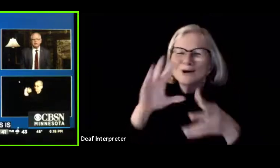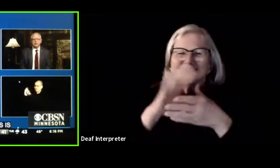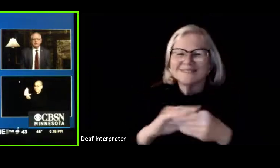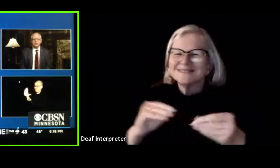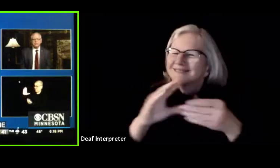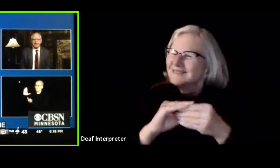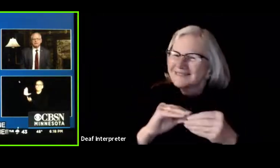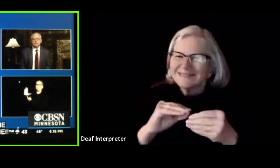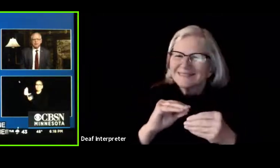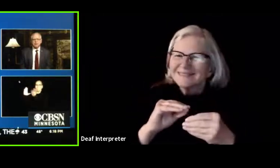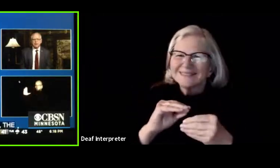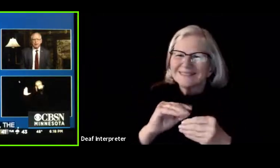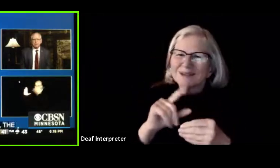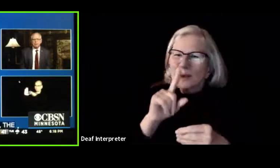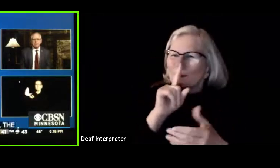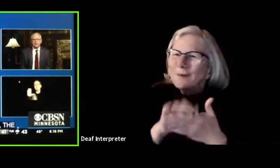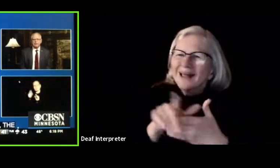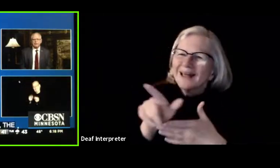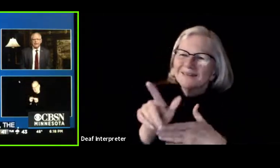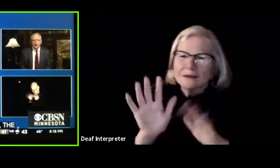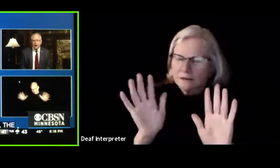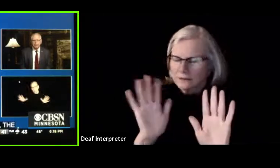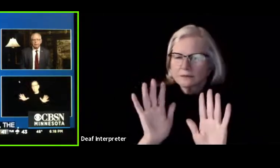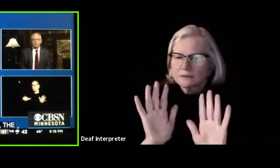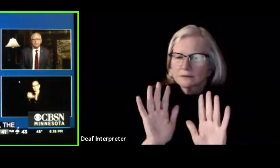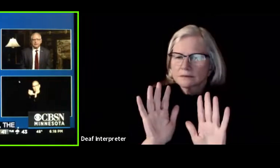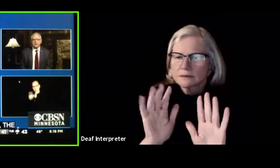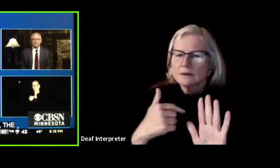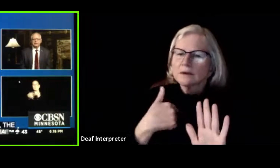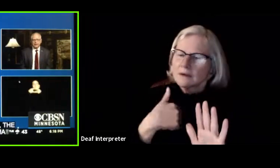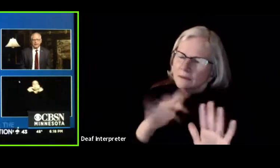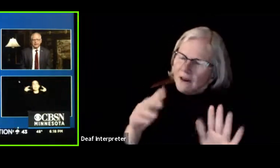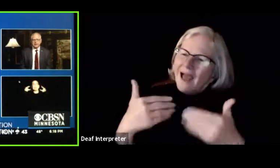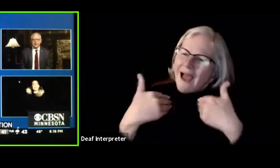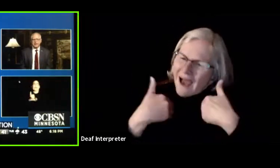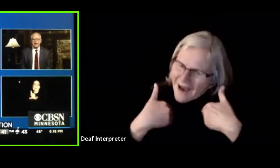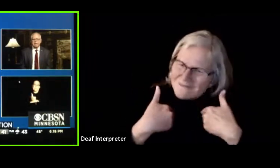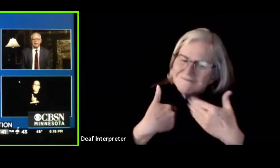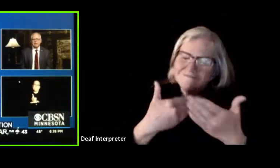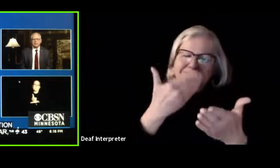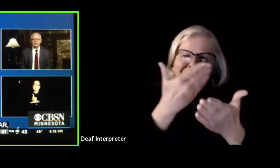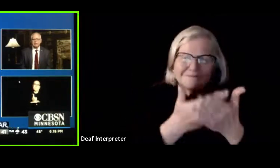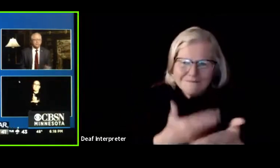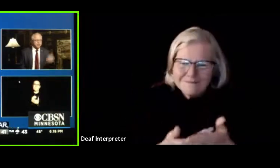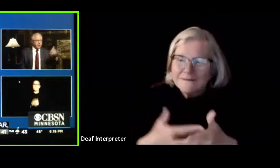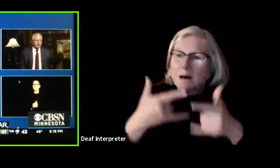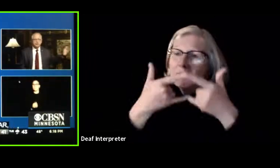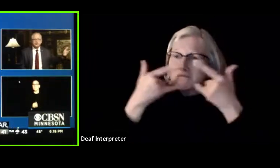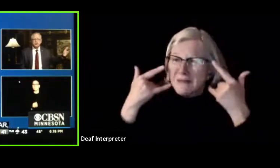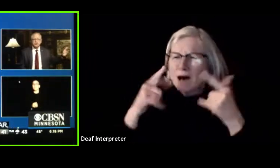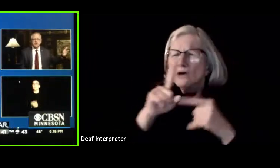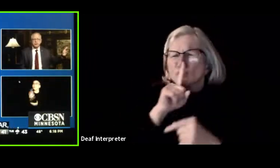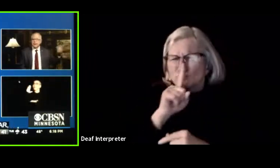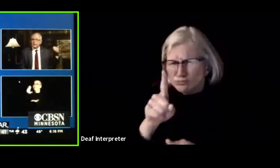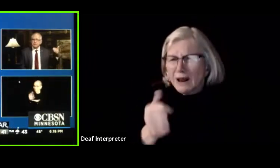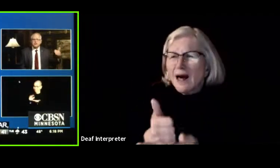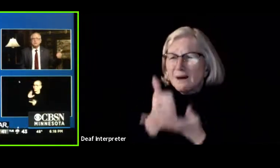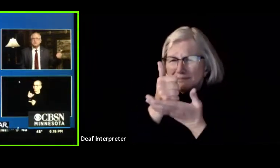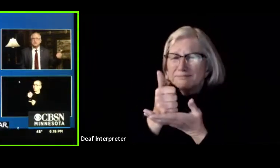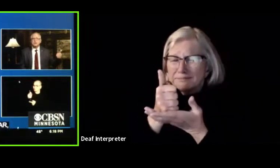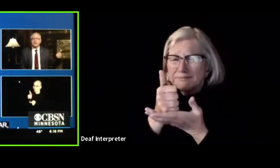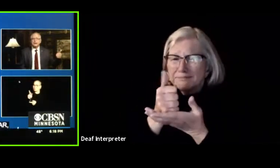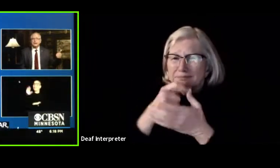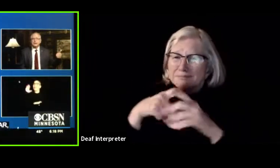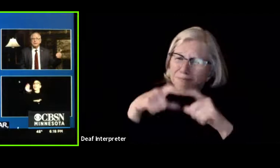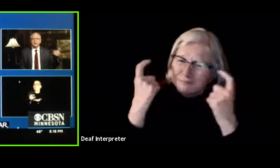pretty clear. Masks do help. They help mitigate the risk. They help mitigate the risk for others that you're around. And there's even some